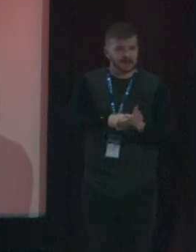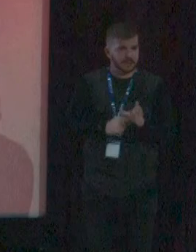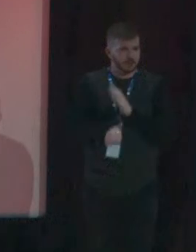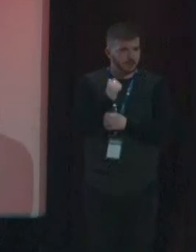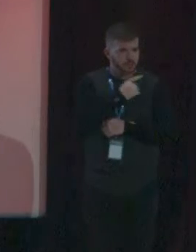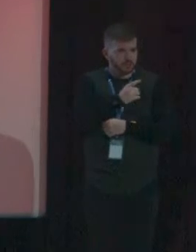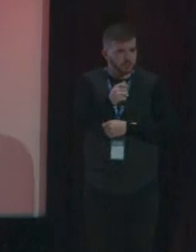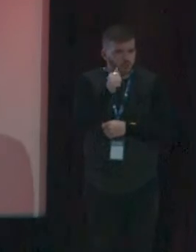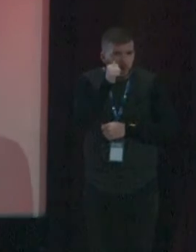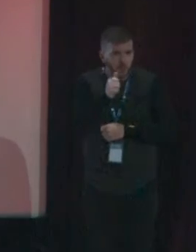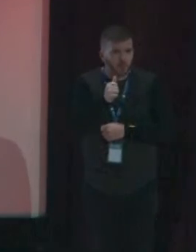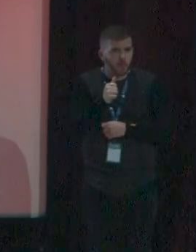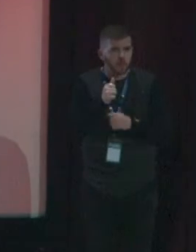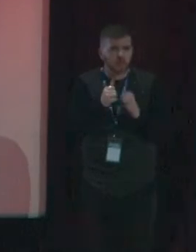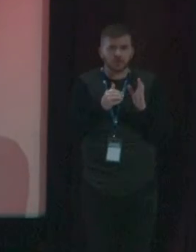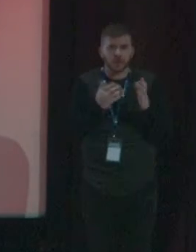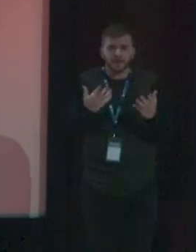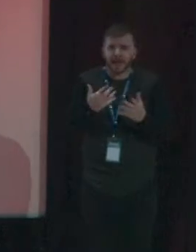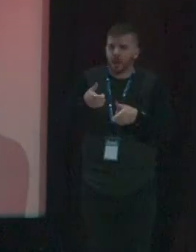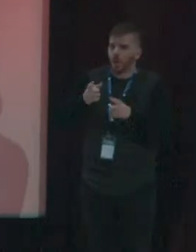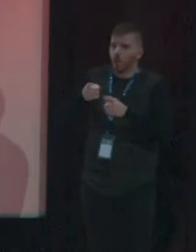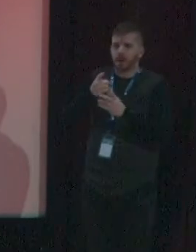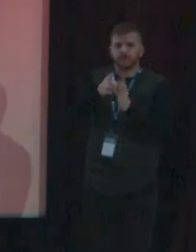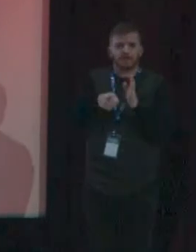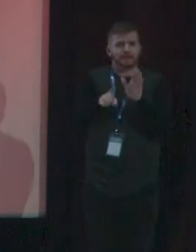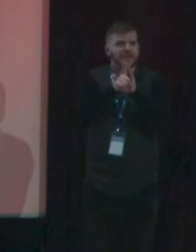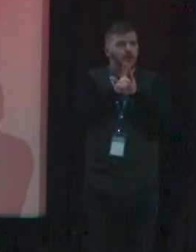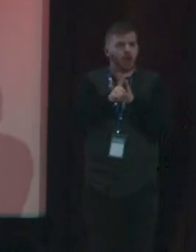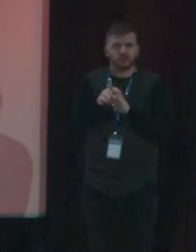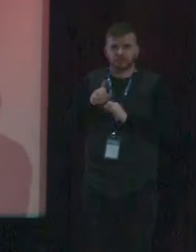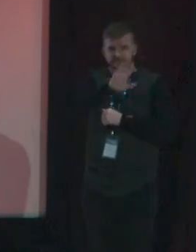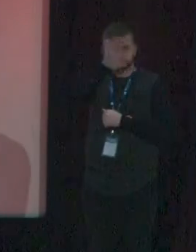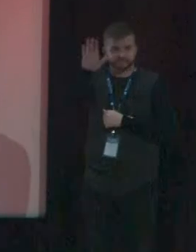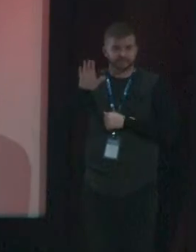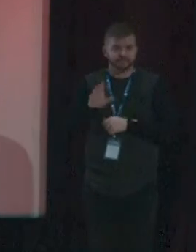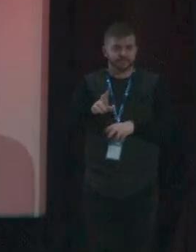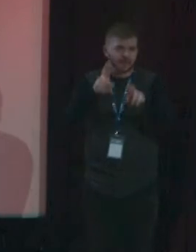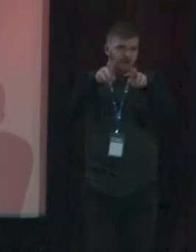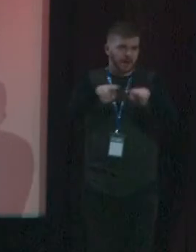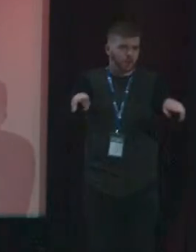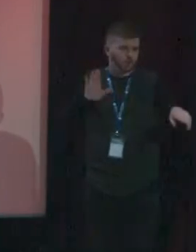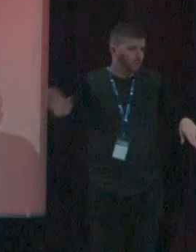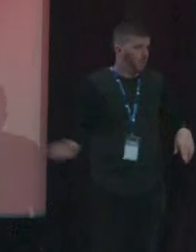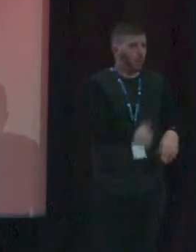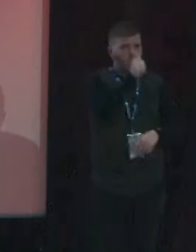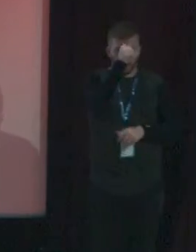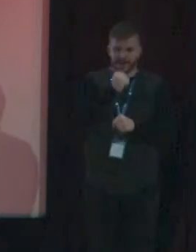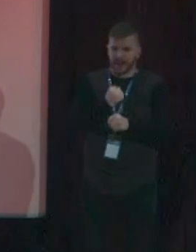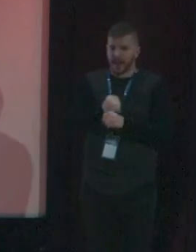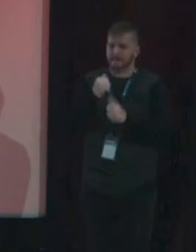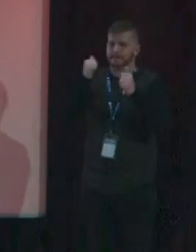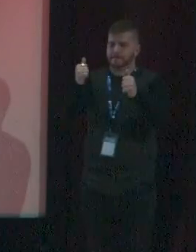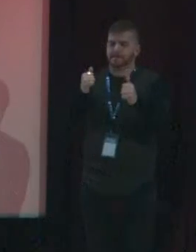show of hands if you know of and have played Lords of Midnight? Please have some hands go up. Bless you all for knowing this game. Yes. So this